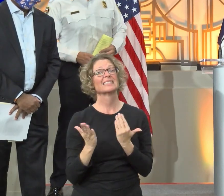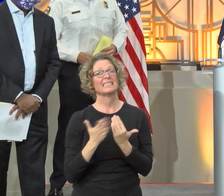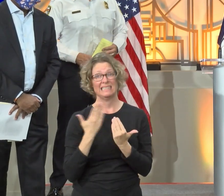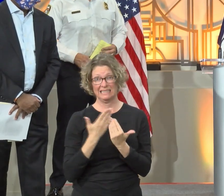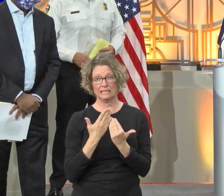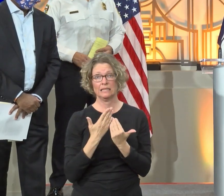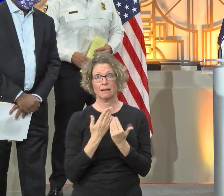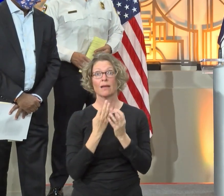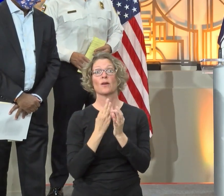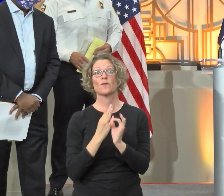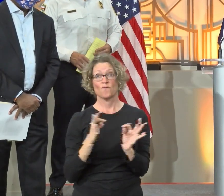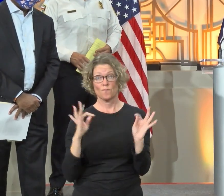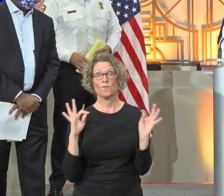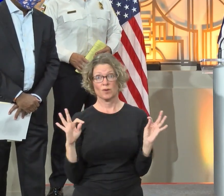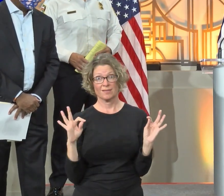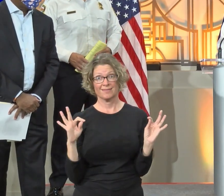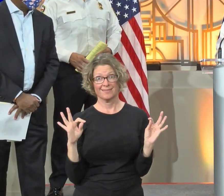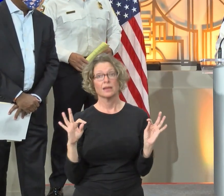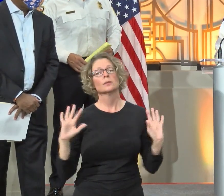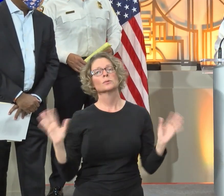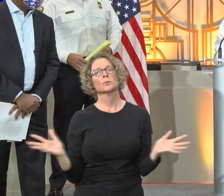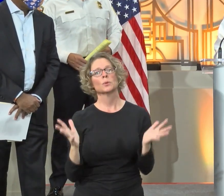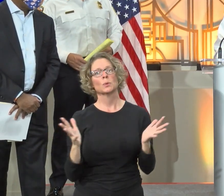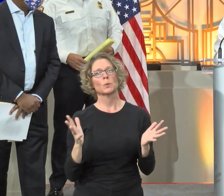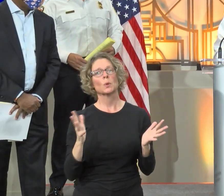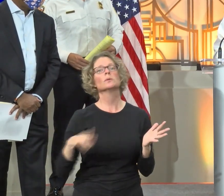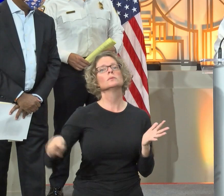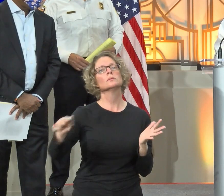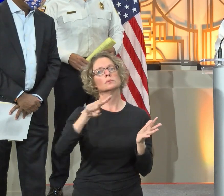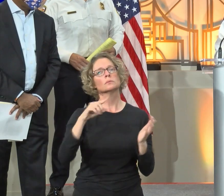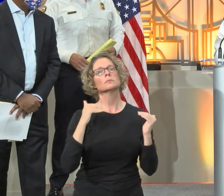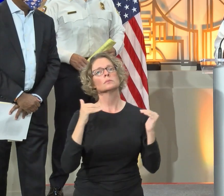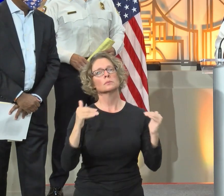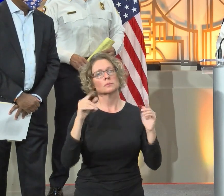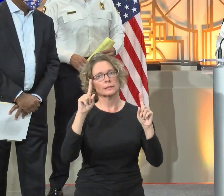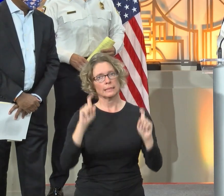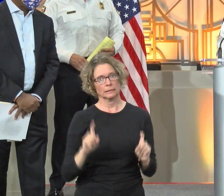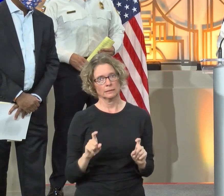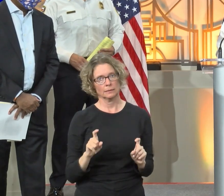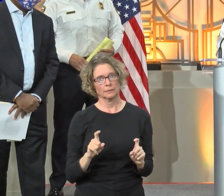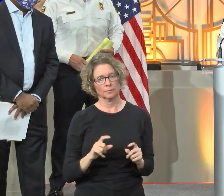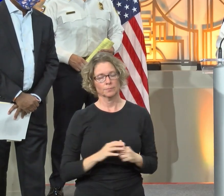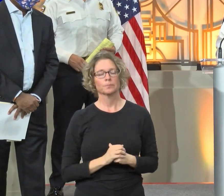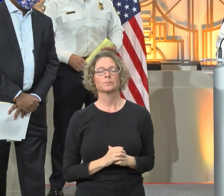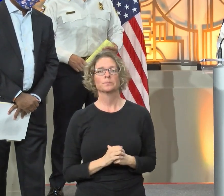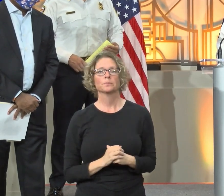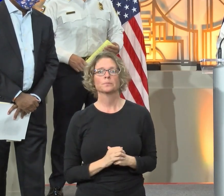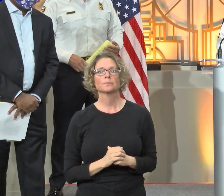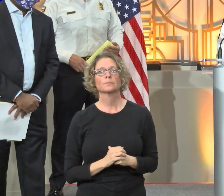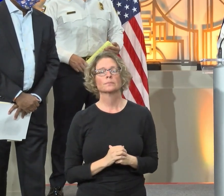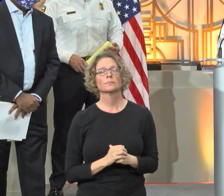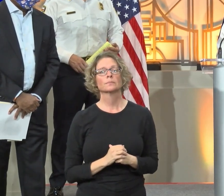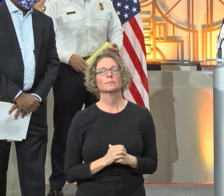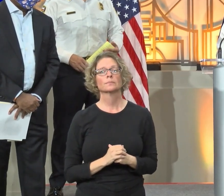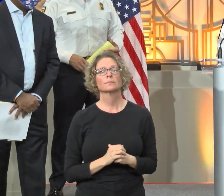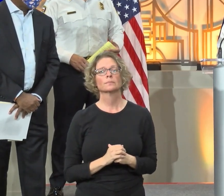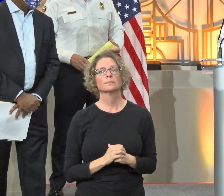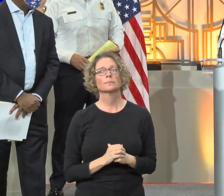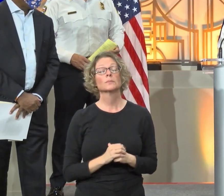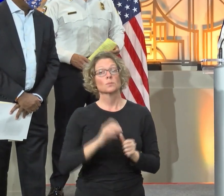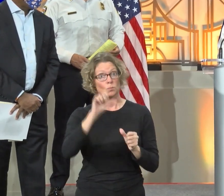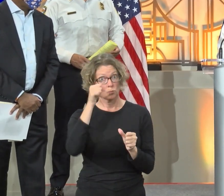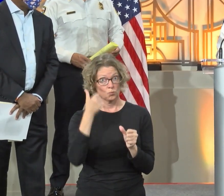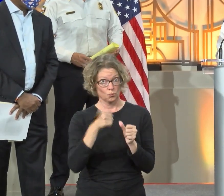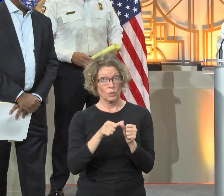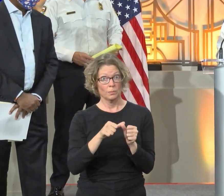and free. So we really encourage folks to go ahead and get tested. The other thing is to remember, to